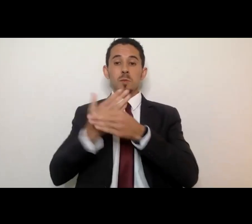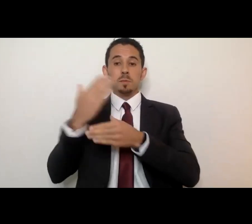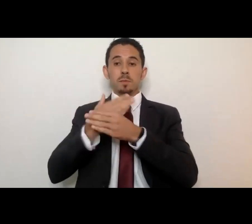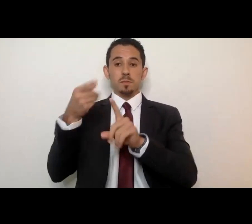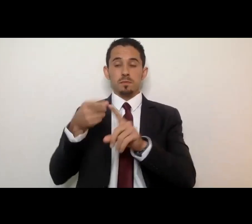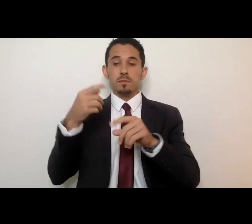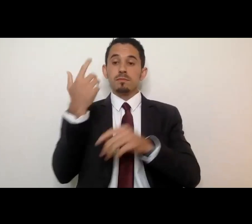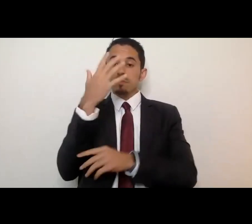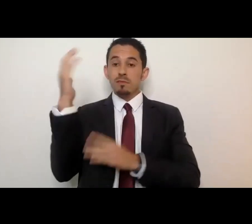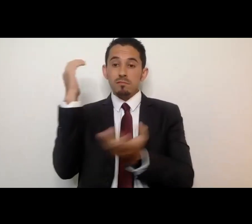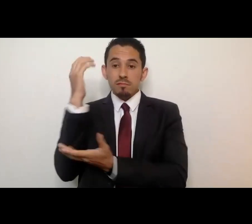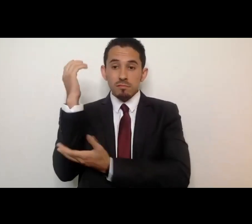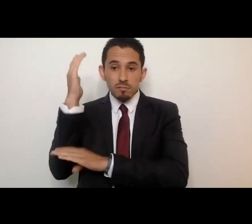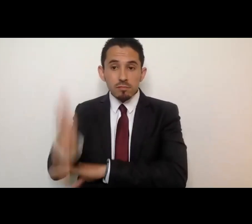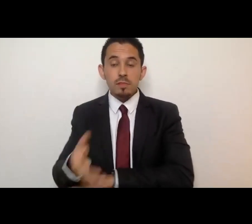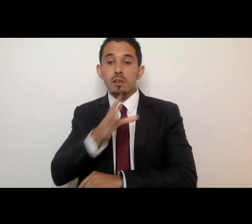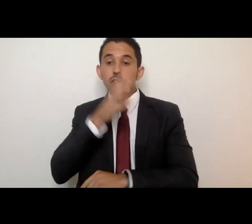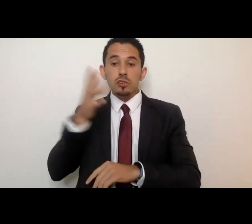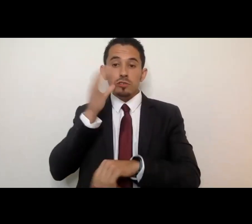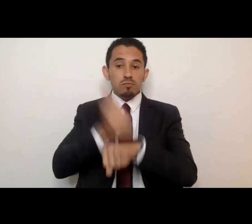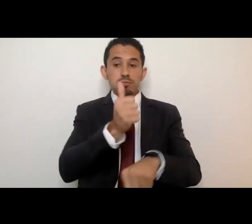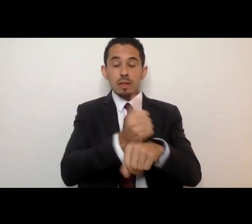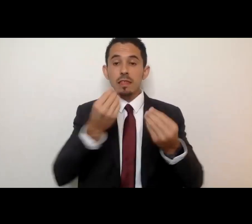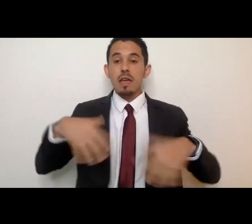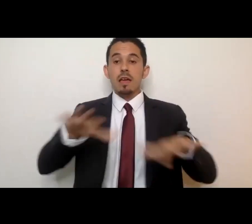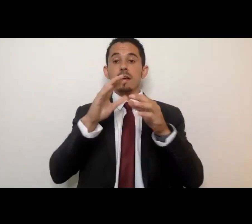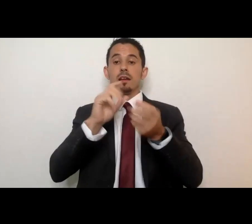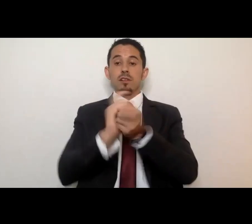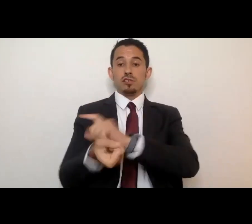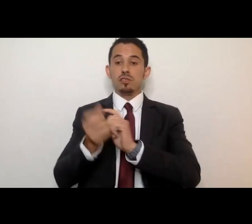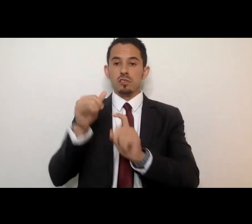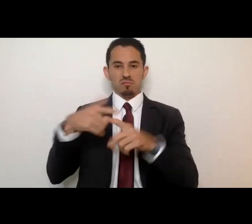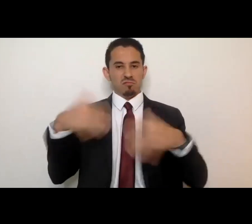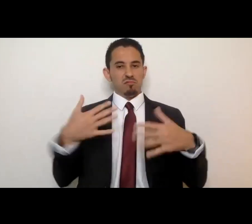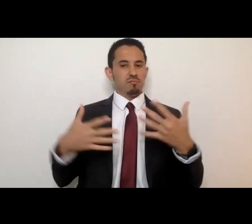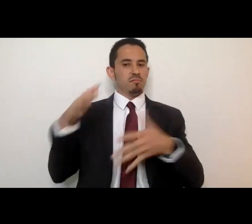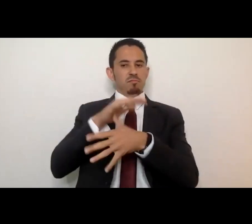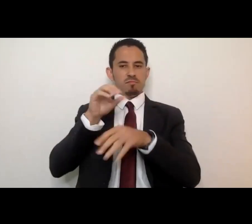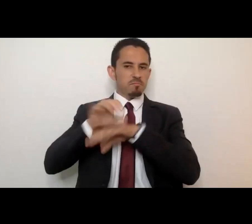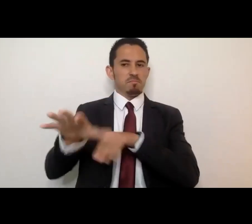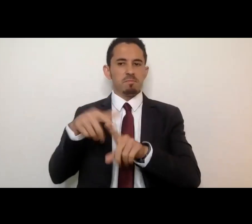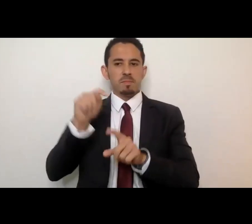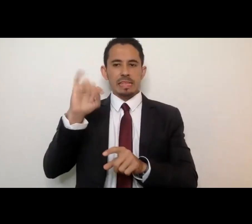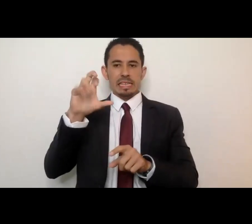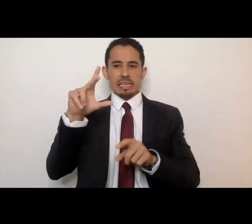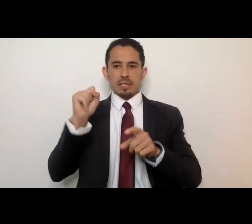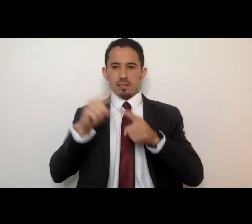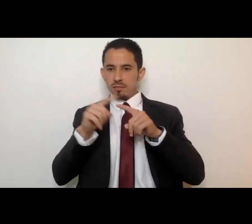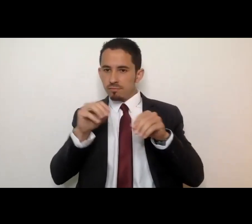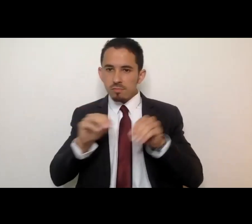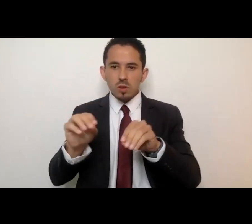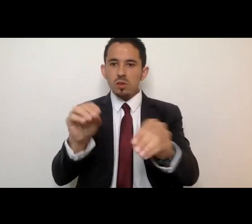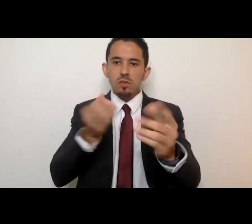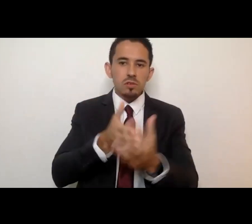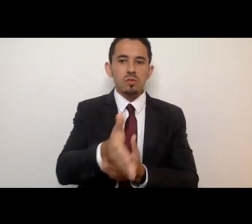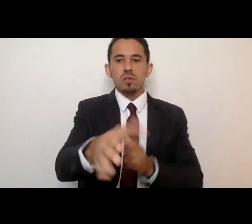here. Environmental disturbance and land use changes, such as agriculture and deforestation, are changing the landscape and have a strong